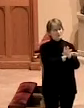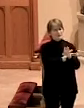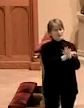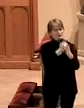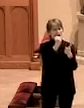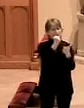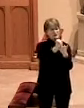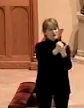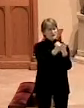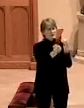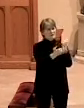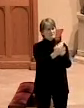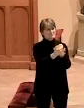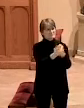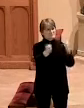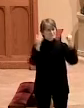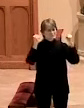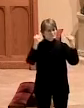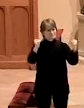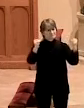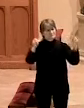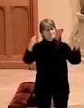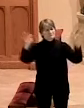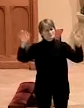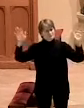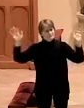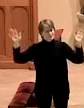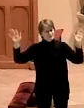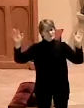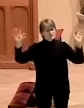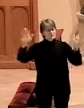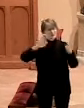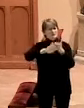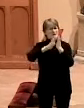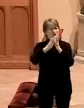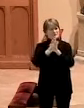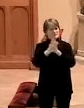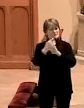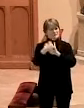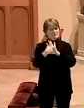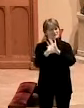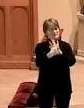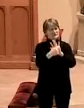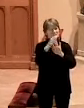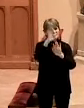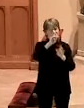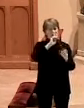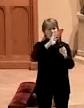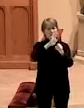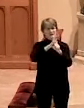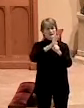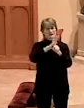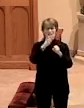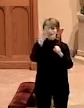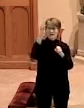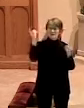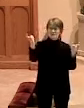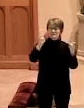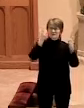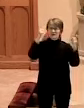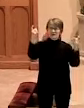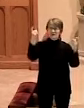arms were outstretched between heaven and earth to become the lasting sign of your covenant, he desired to celebrate